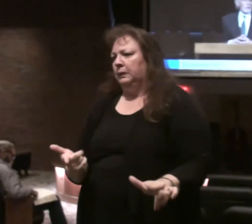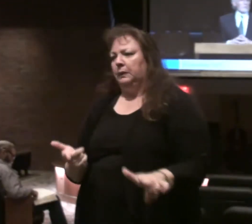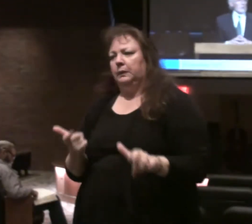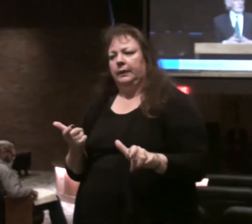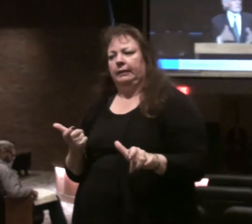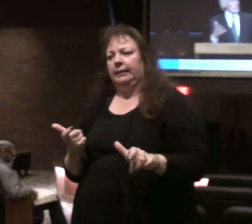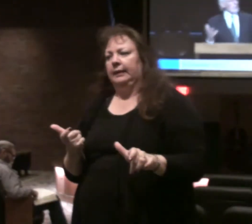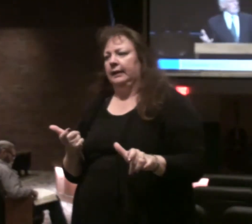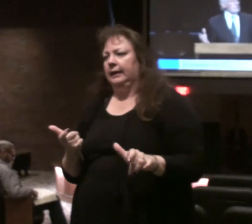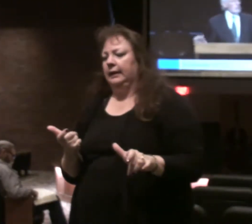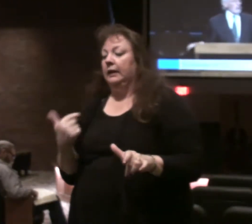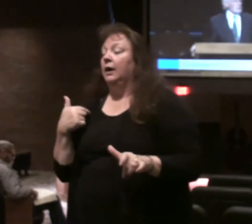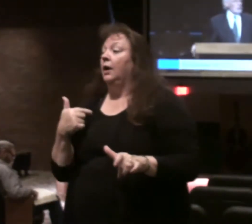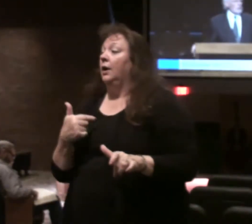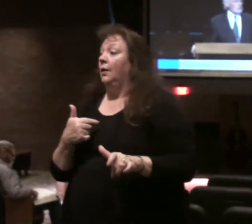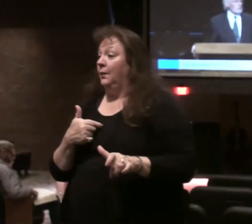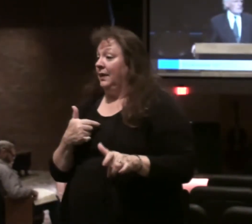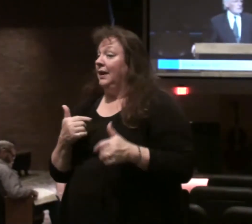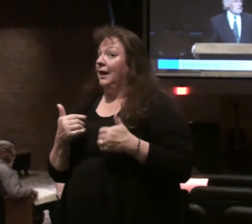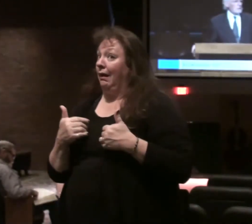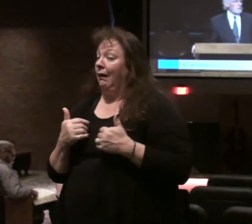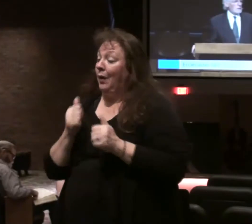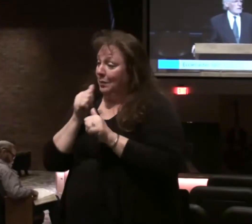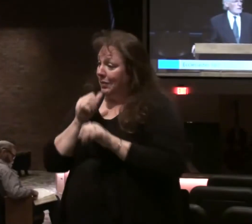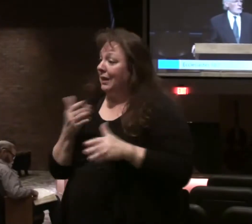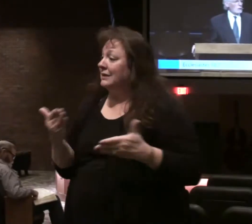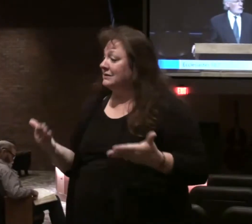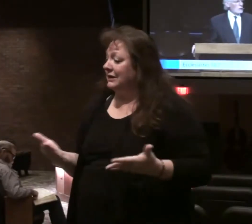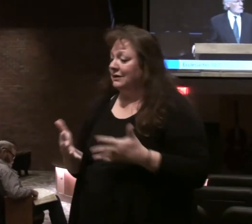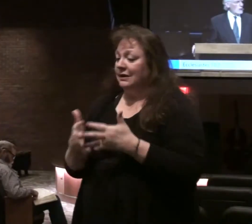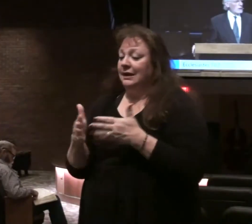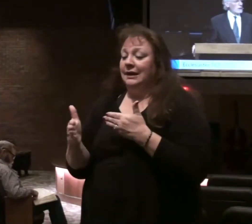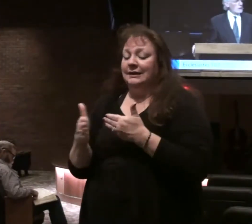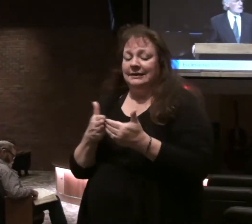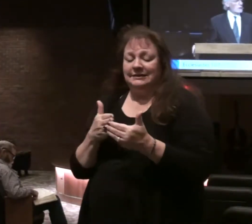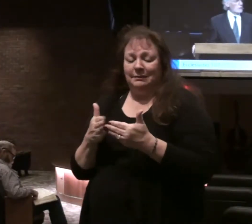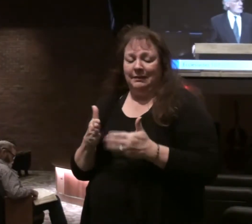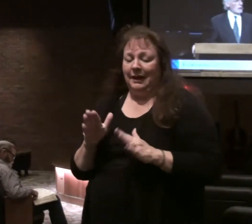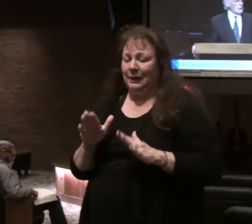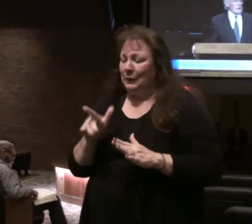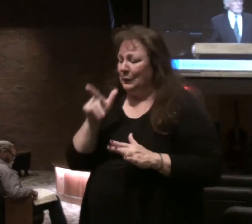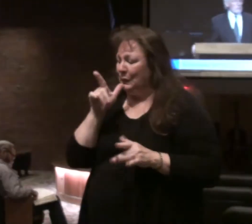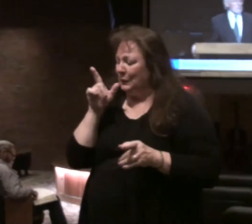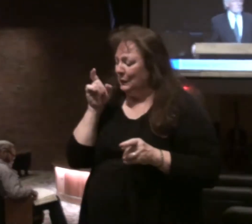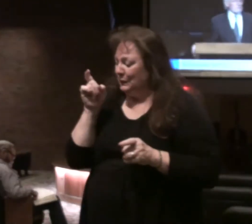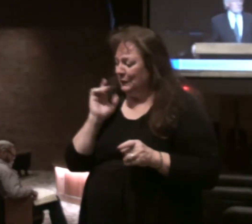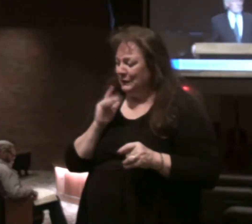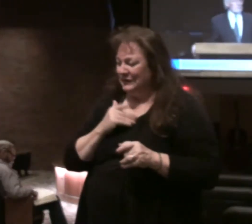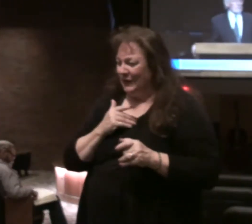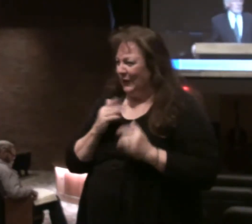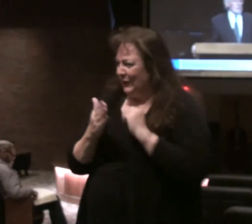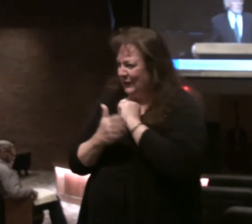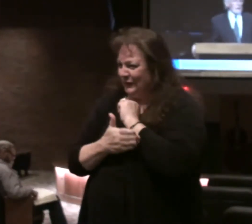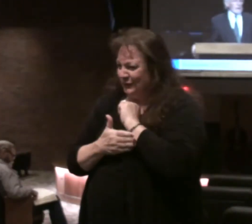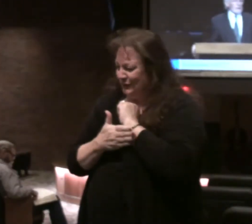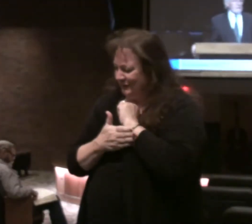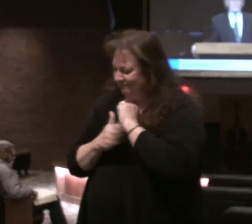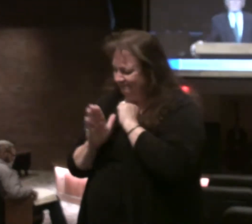things change in a country. We've been blessed. No matter who has been ruling our country,